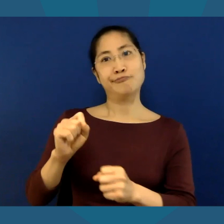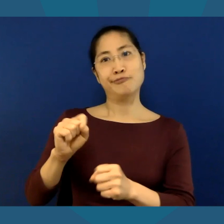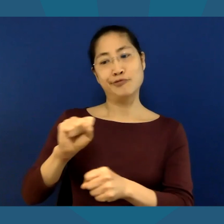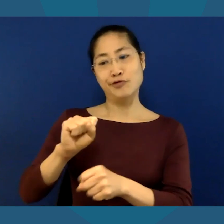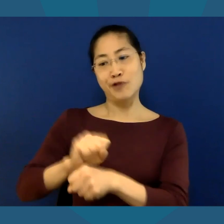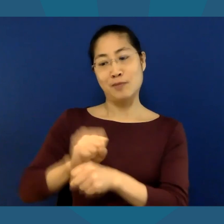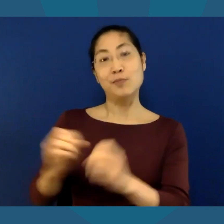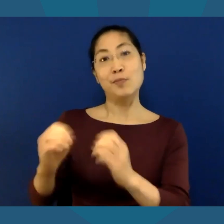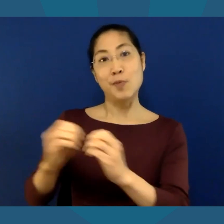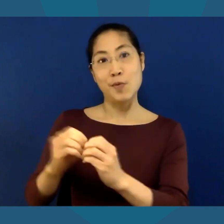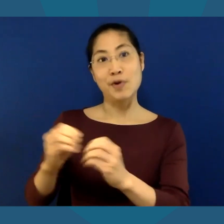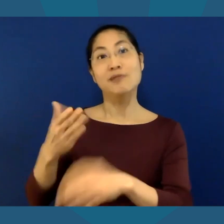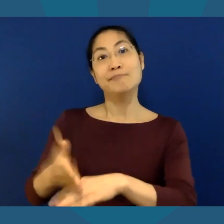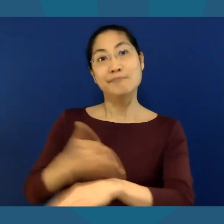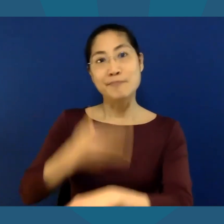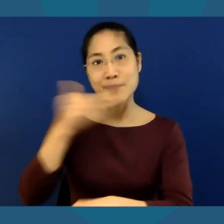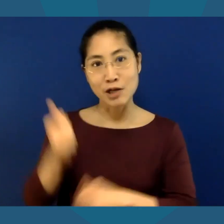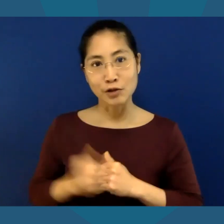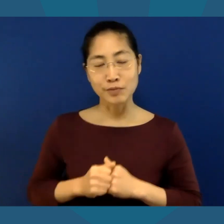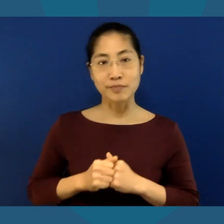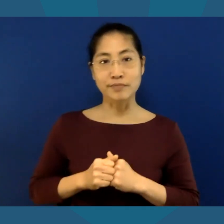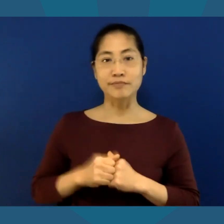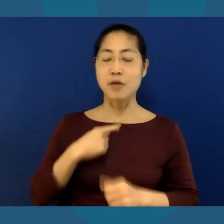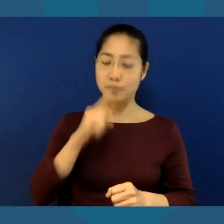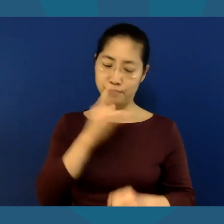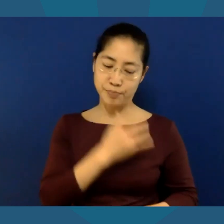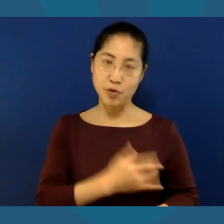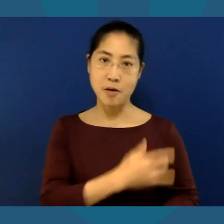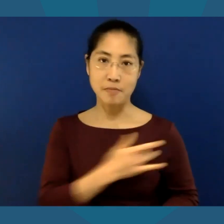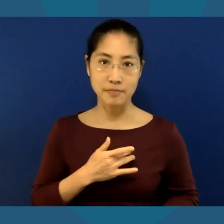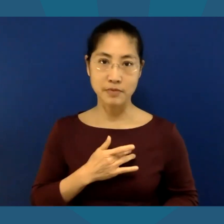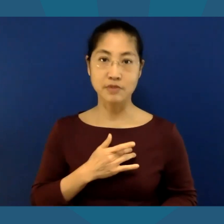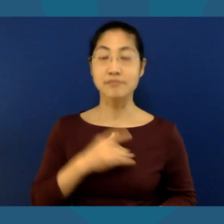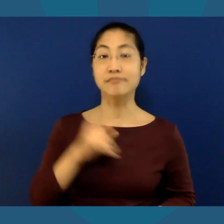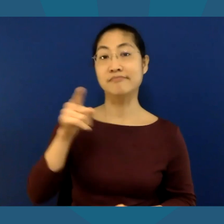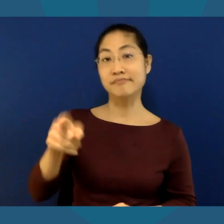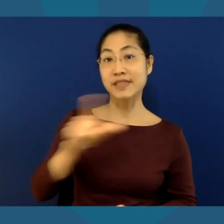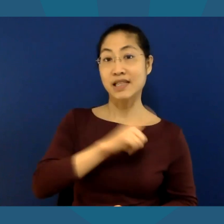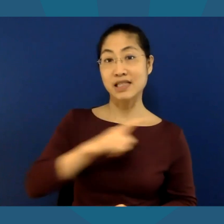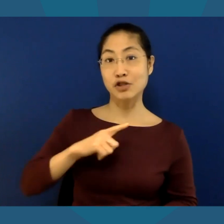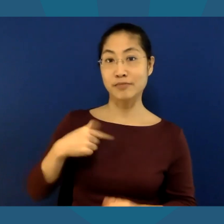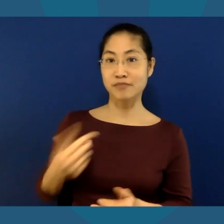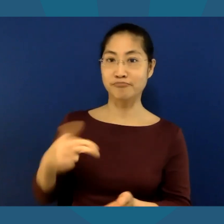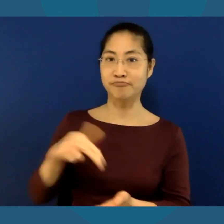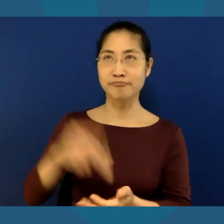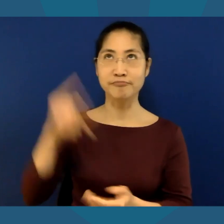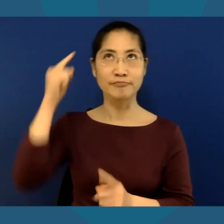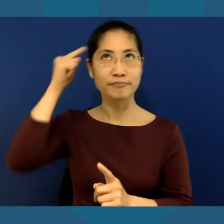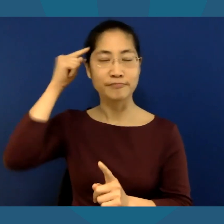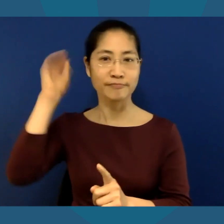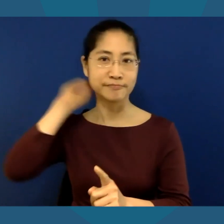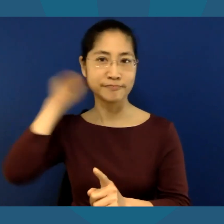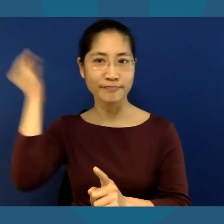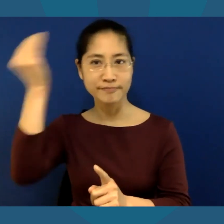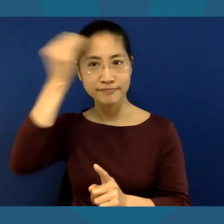district. You have my word that I will always put you and your family first in